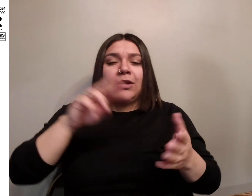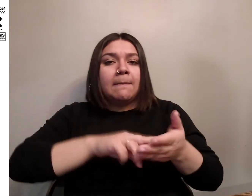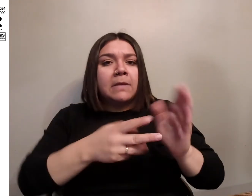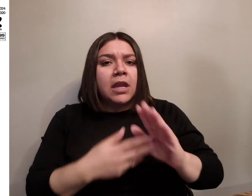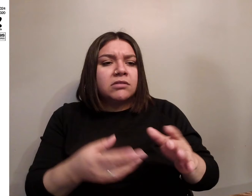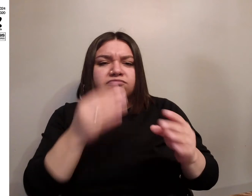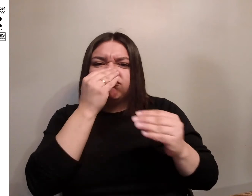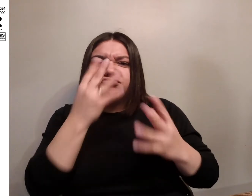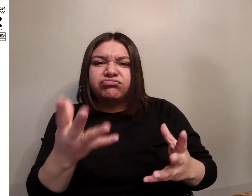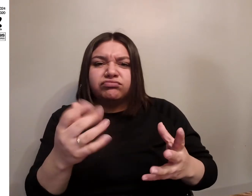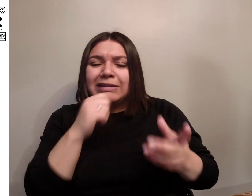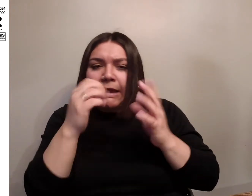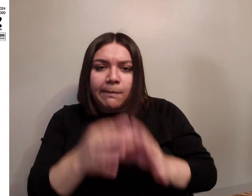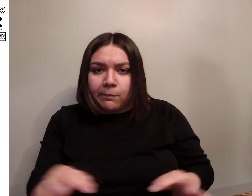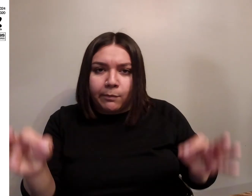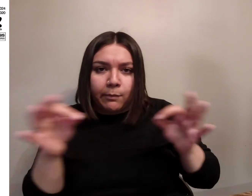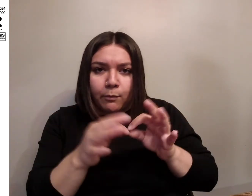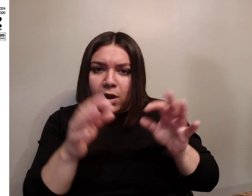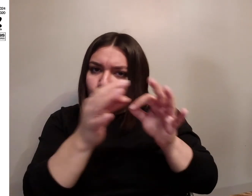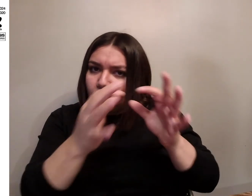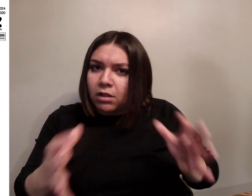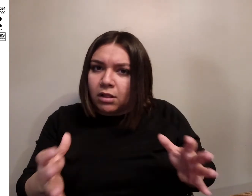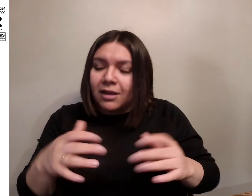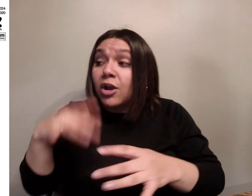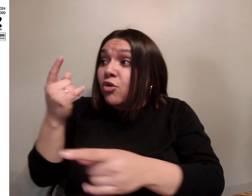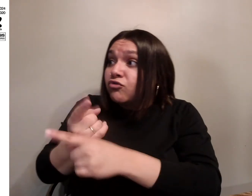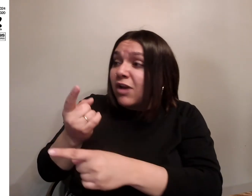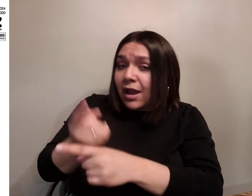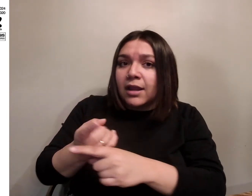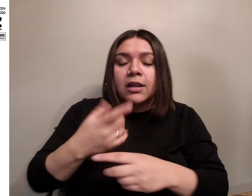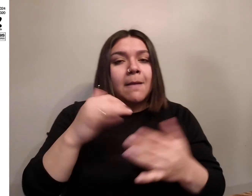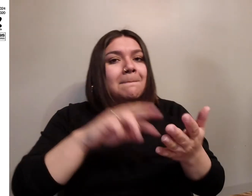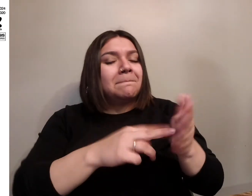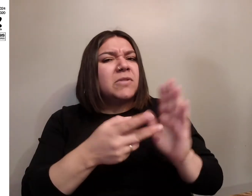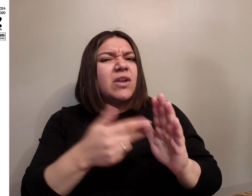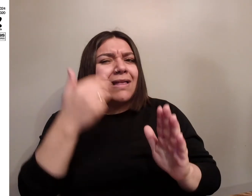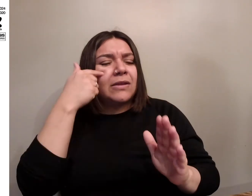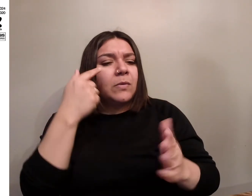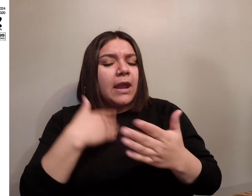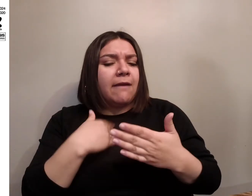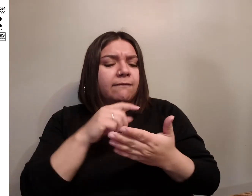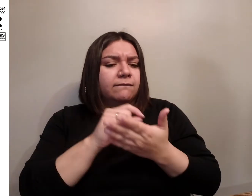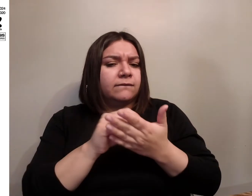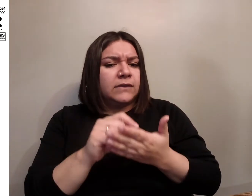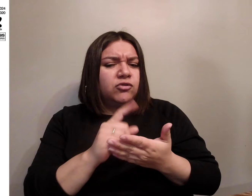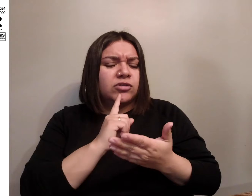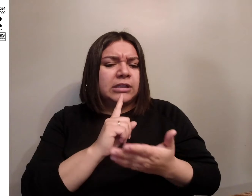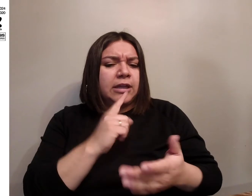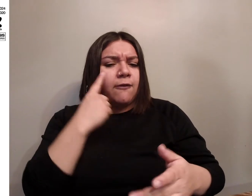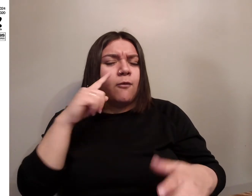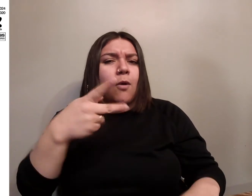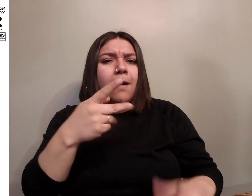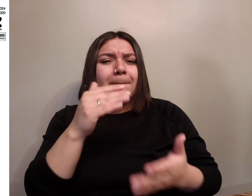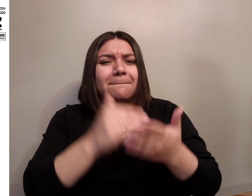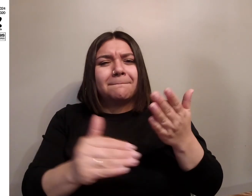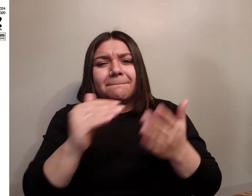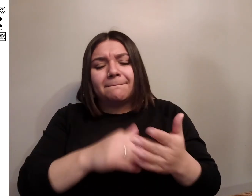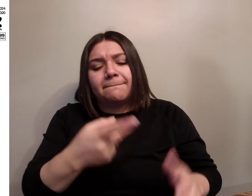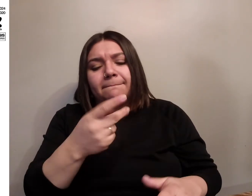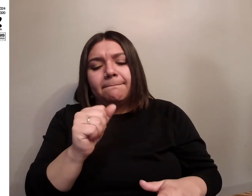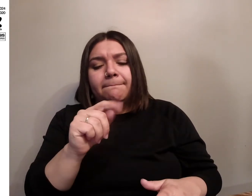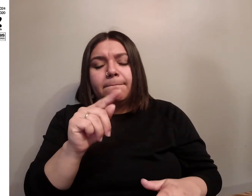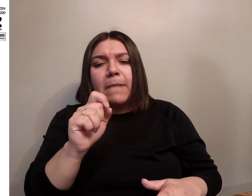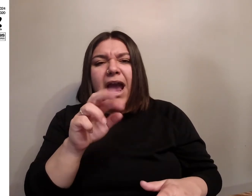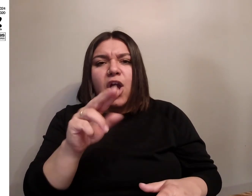American language, saying that's history means it doesn't matter anymore. Yeah, There is that's amazing. isn't it? There's a passage